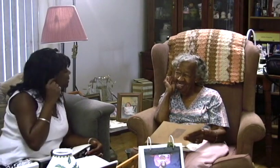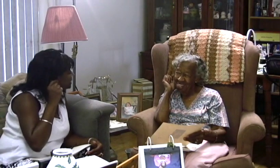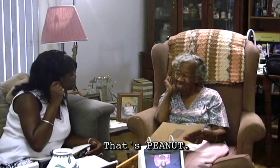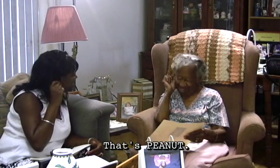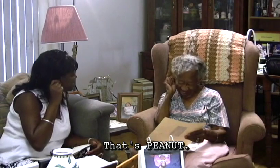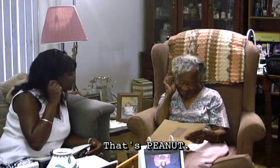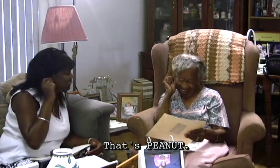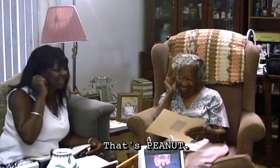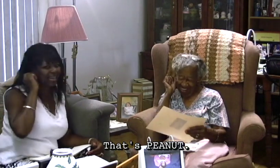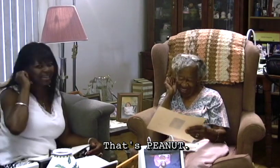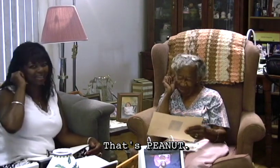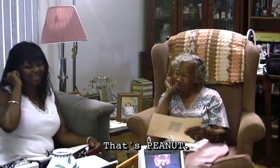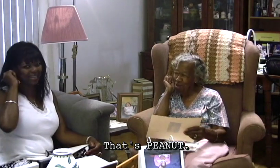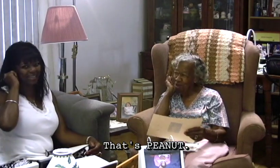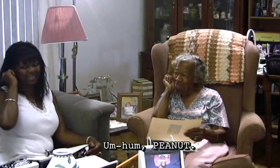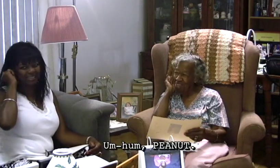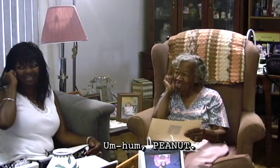That's peanut.